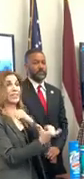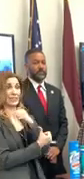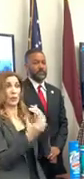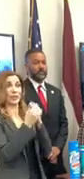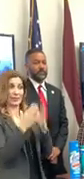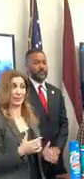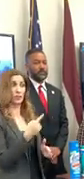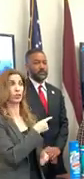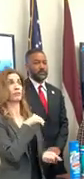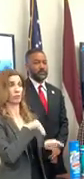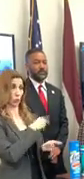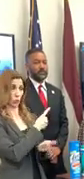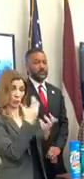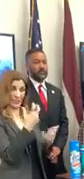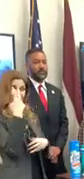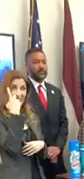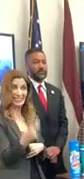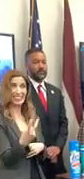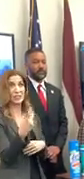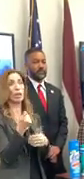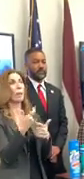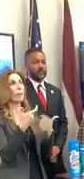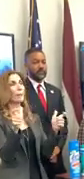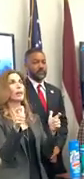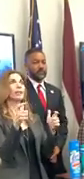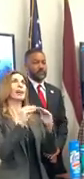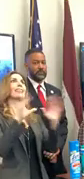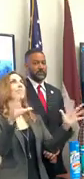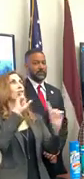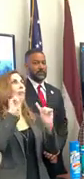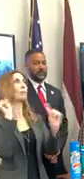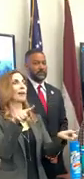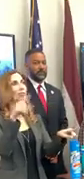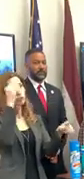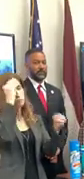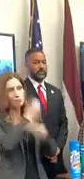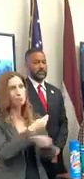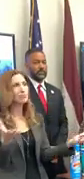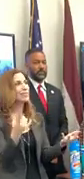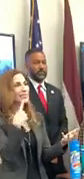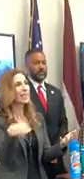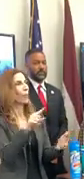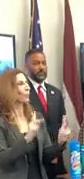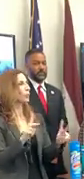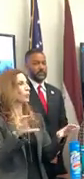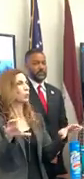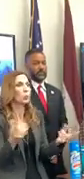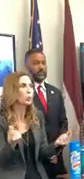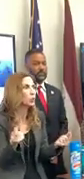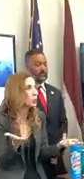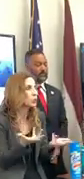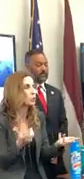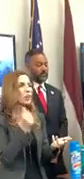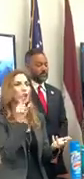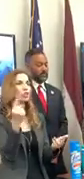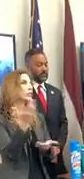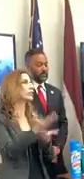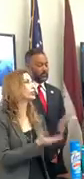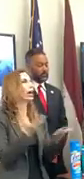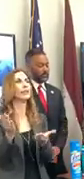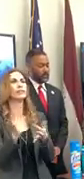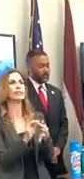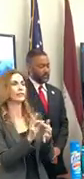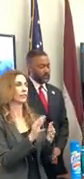leader and as a physician, some sort of stronger message from above as to kind of filter down to tell people what to do rather than just suggest?